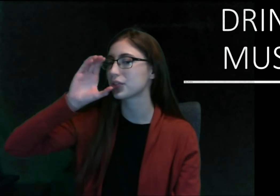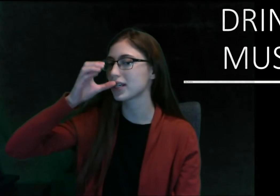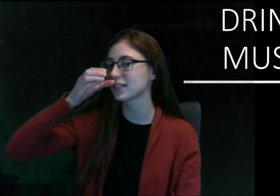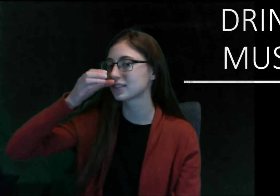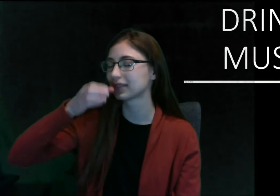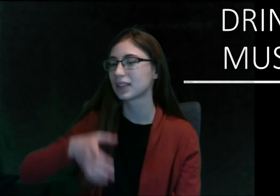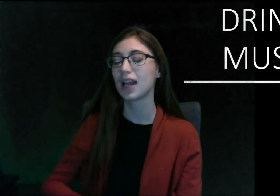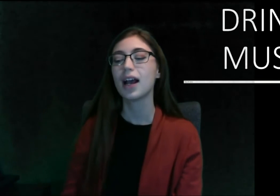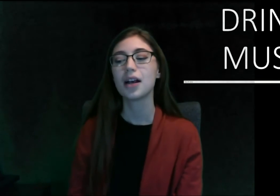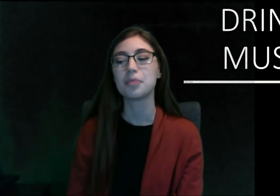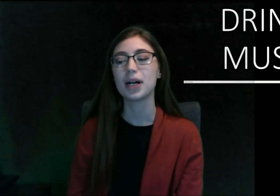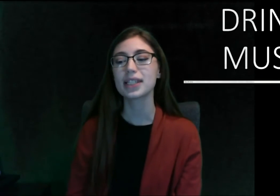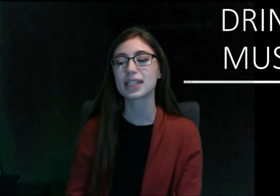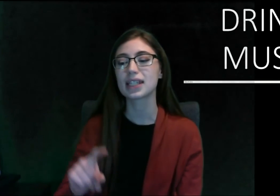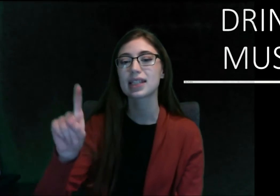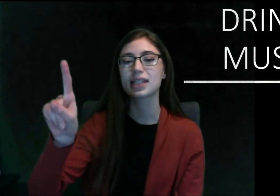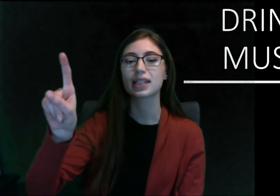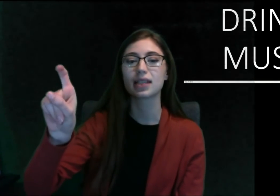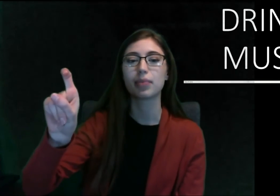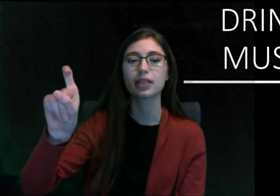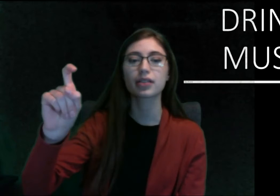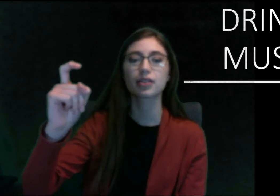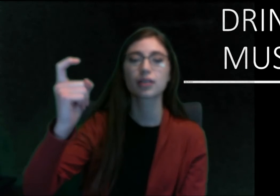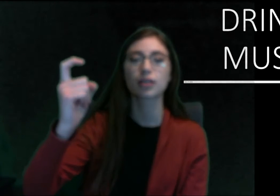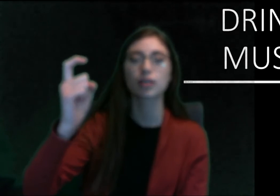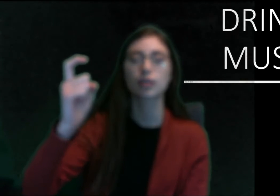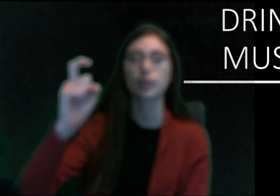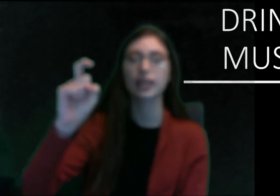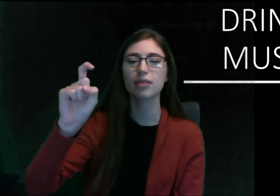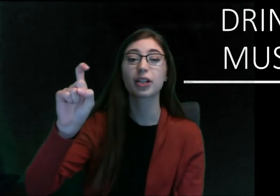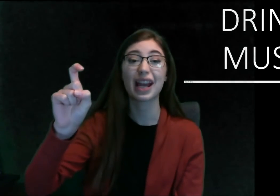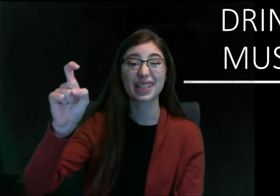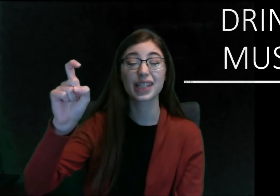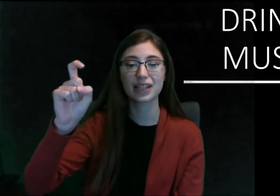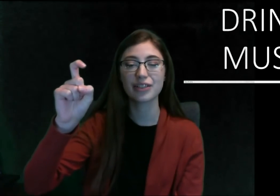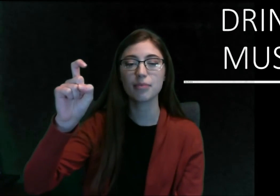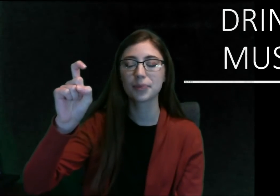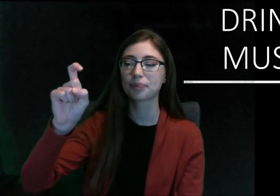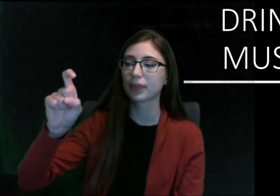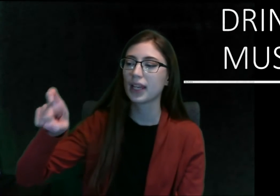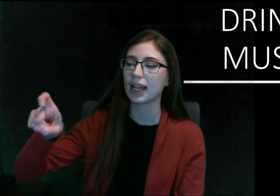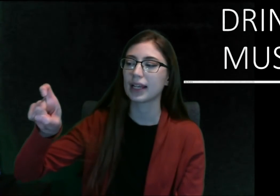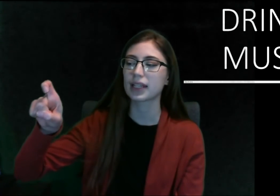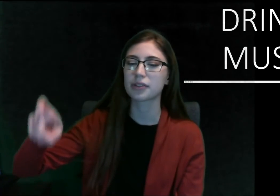Drink. Must is this bent 1 handshake or an X handshake, and it goes